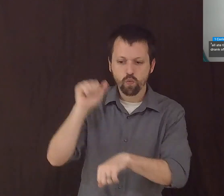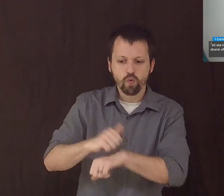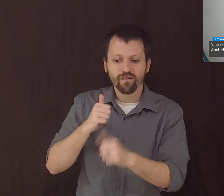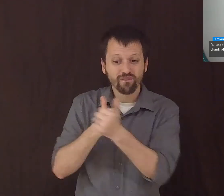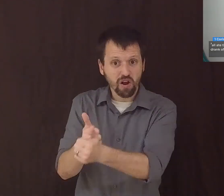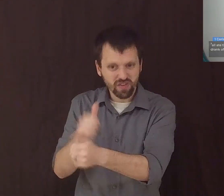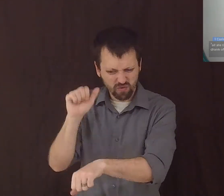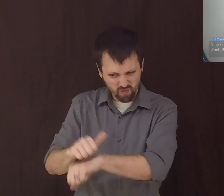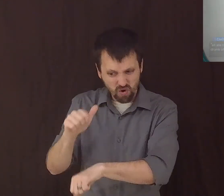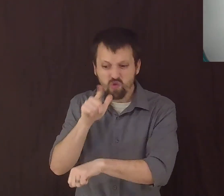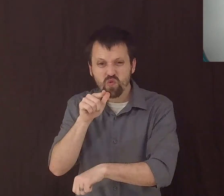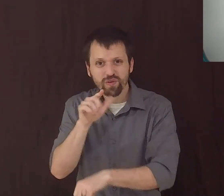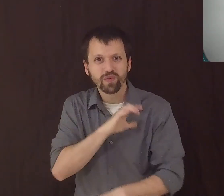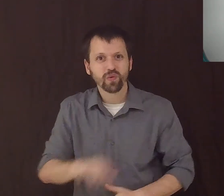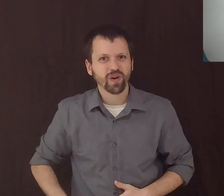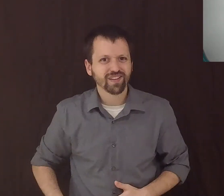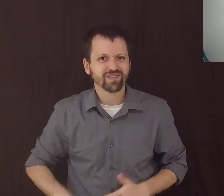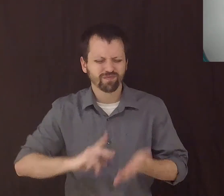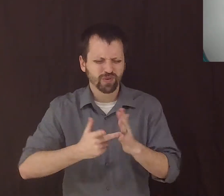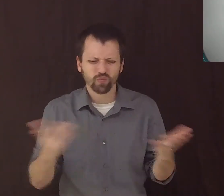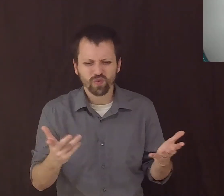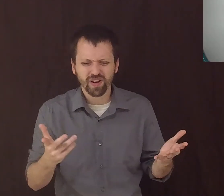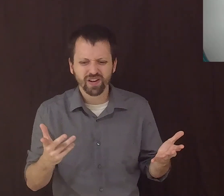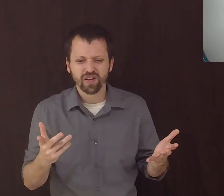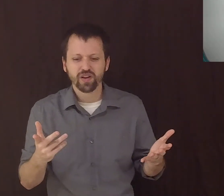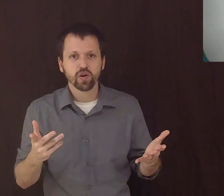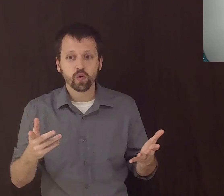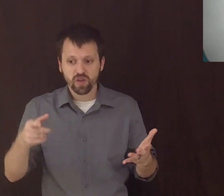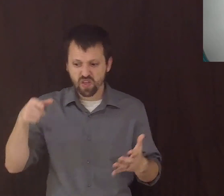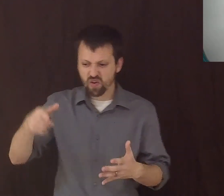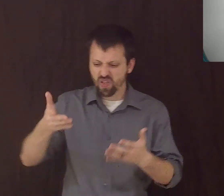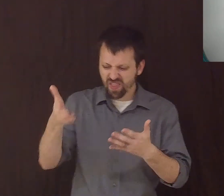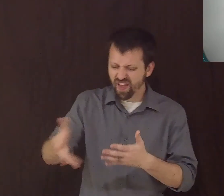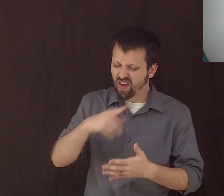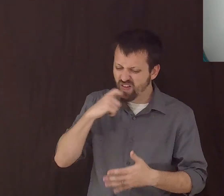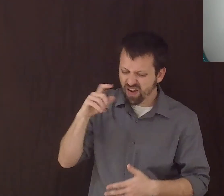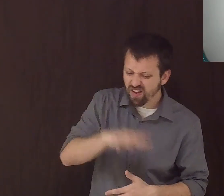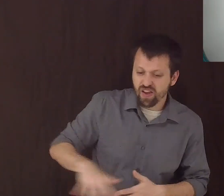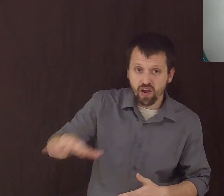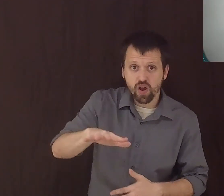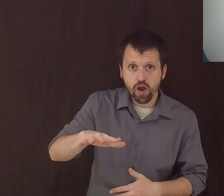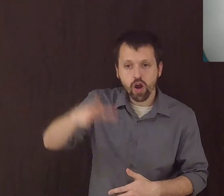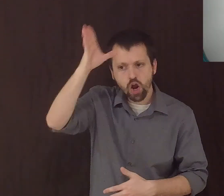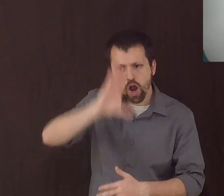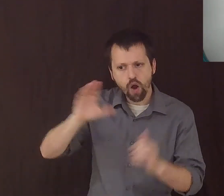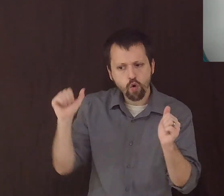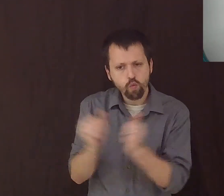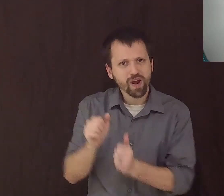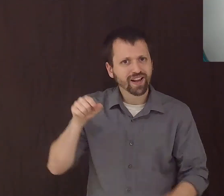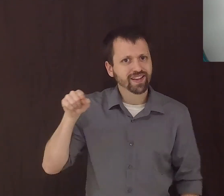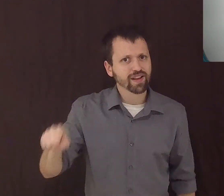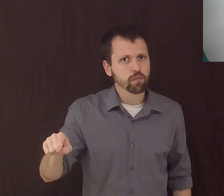and that rock was Christ. In other words, when they were in the wilderness, God was right there with them the entire time. And